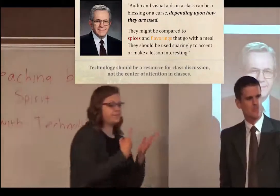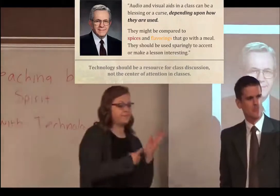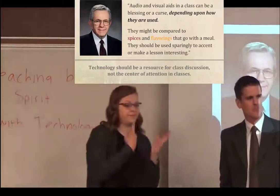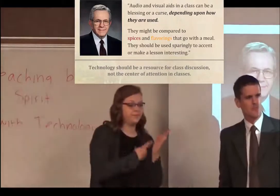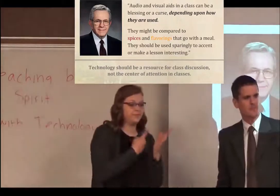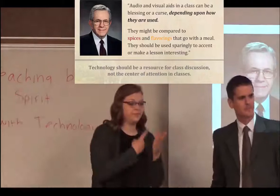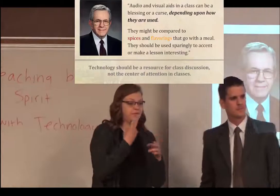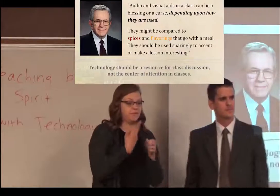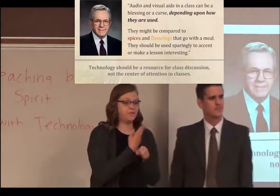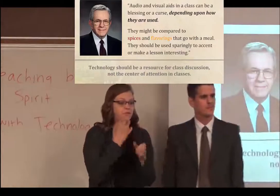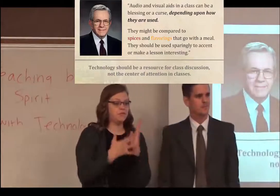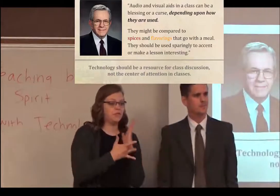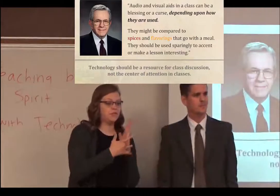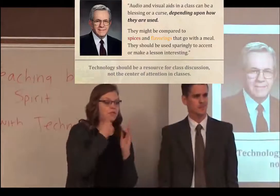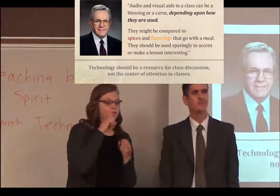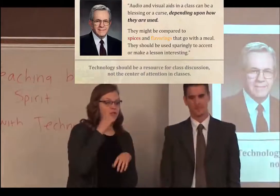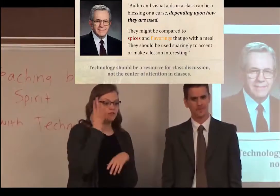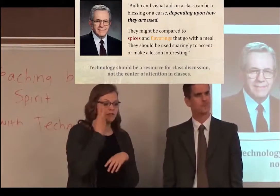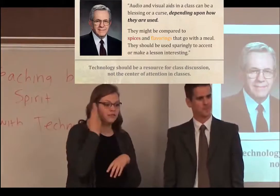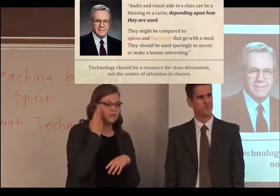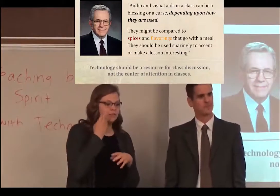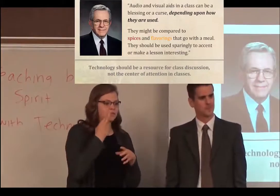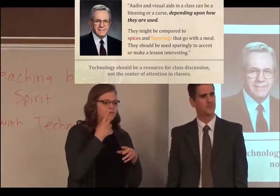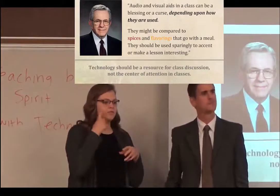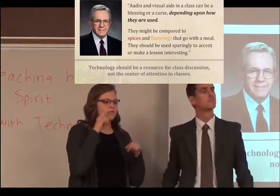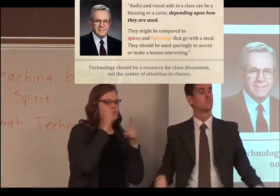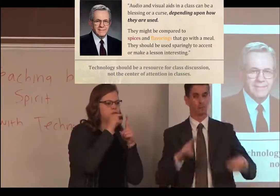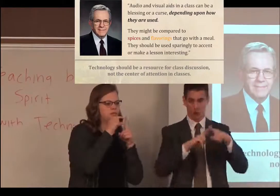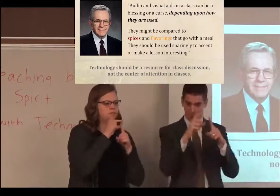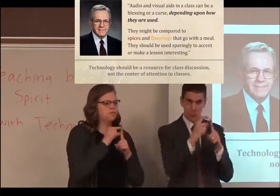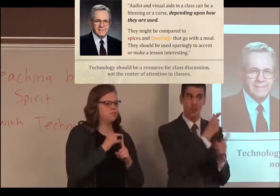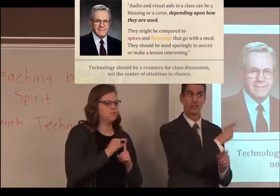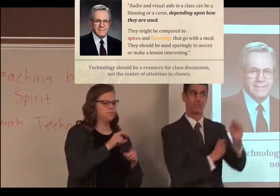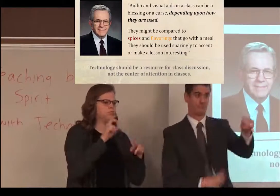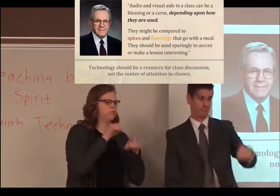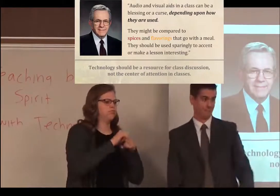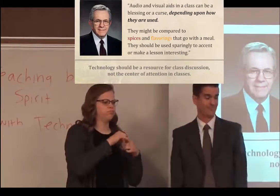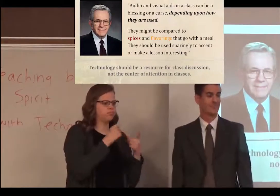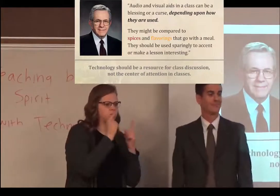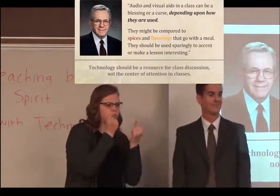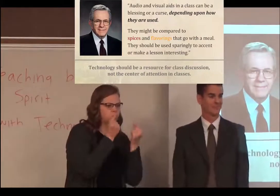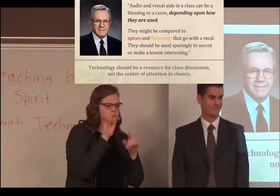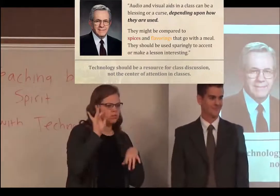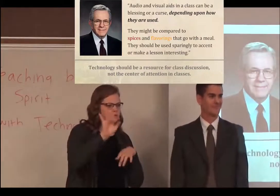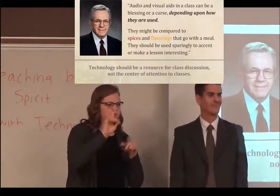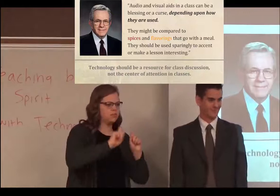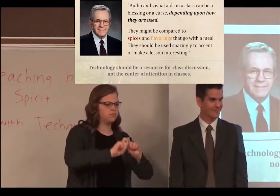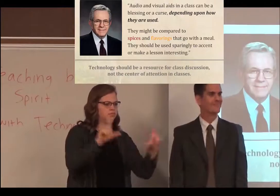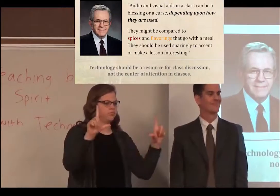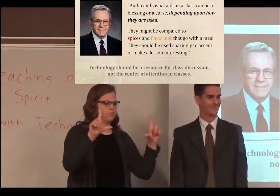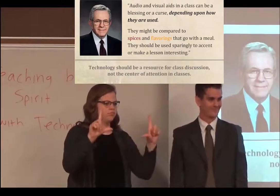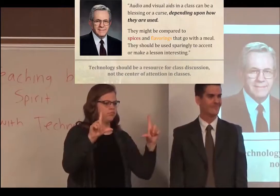Sometimes we use technology for reasons to you know, find out words.